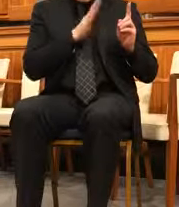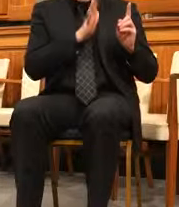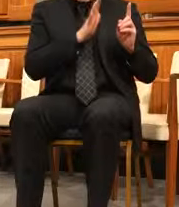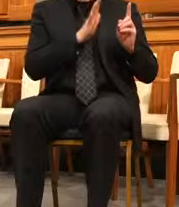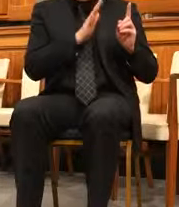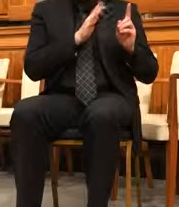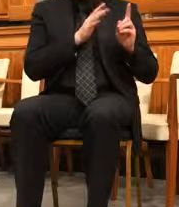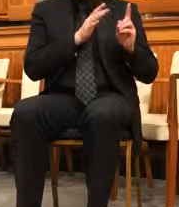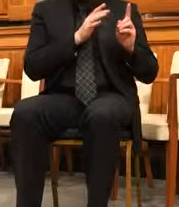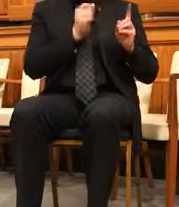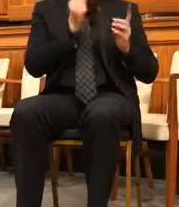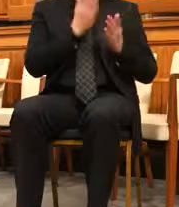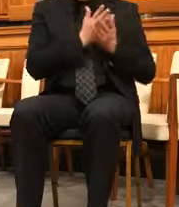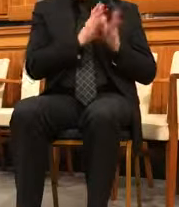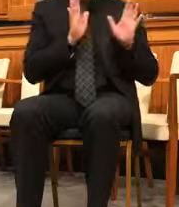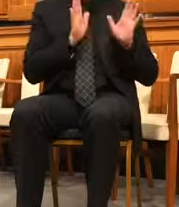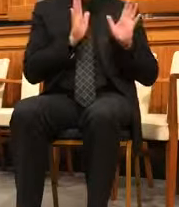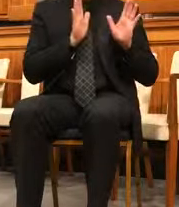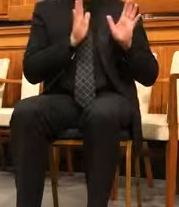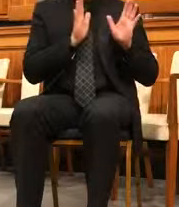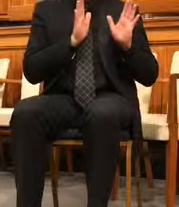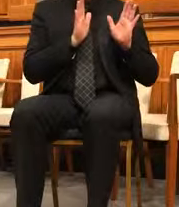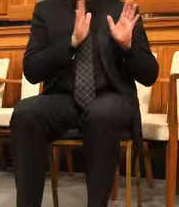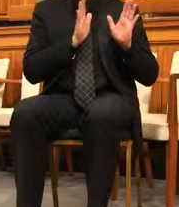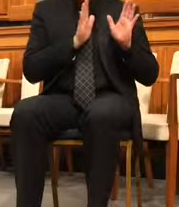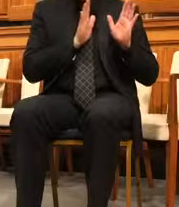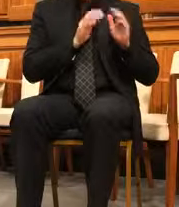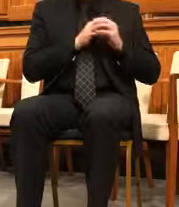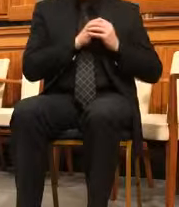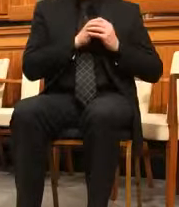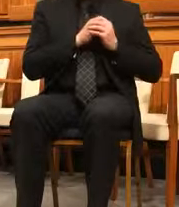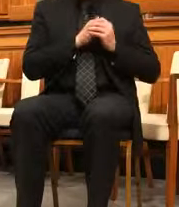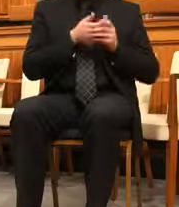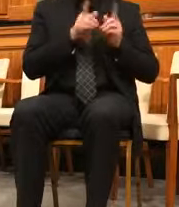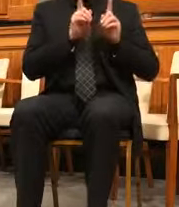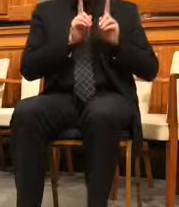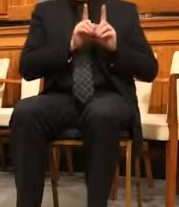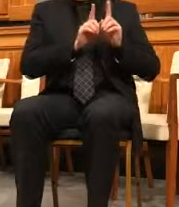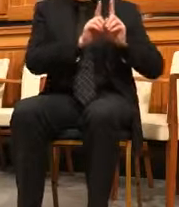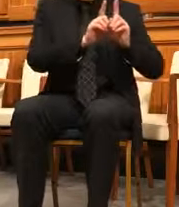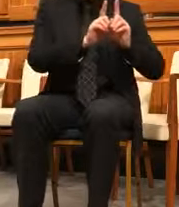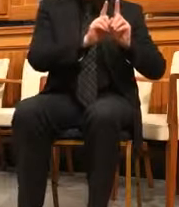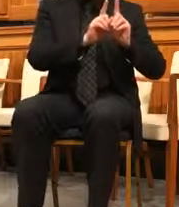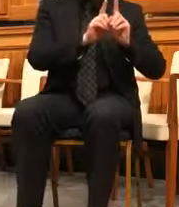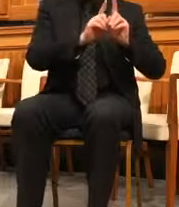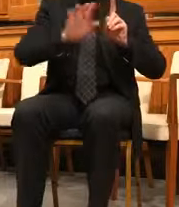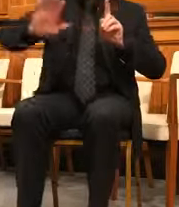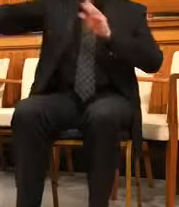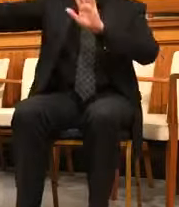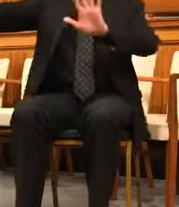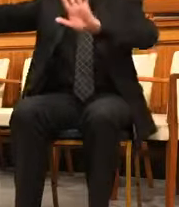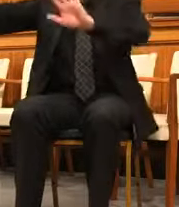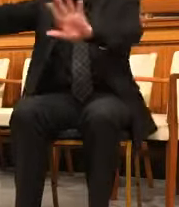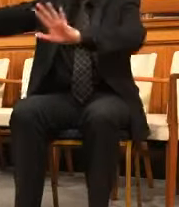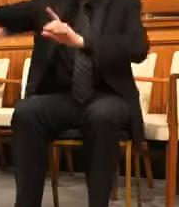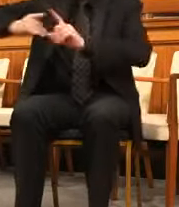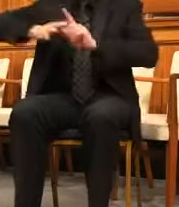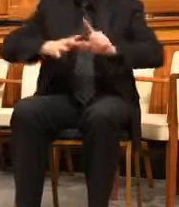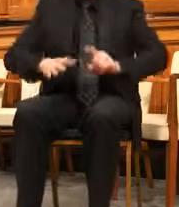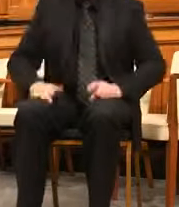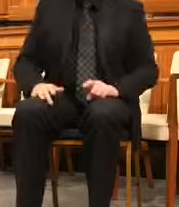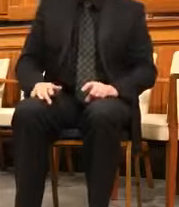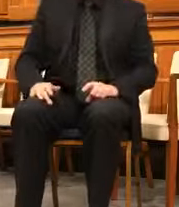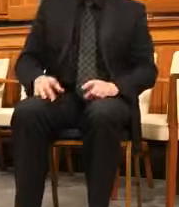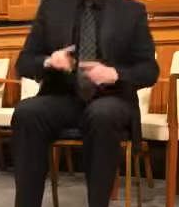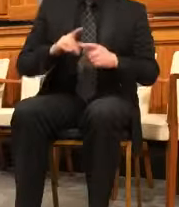afraid, only believe. And he suffered no man to follow him, save Peter